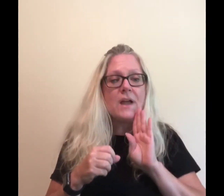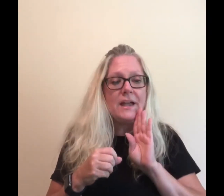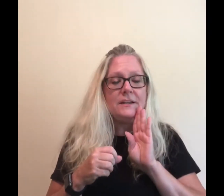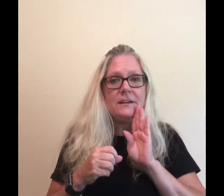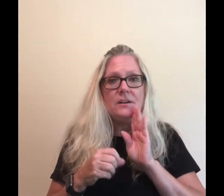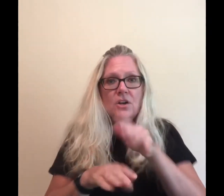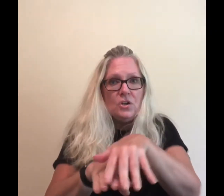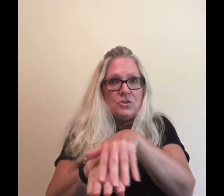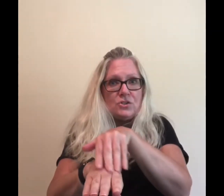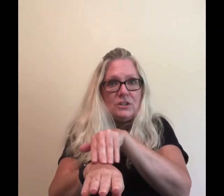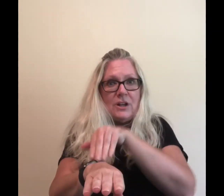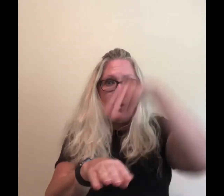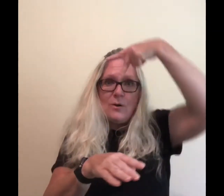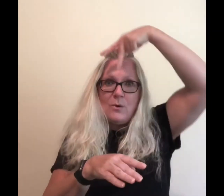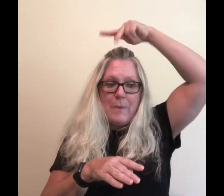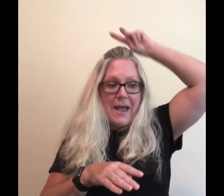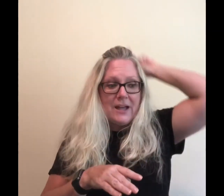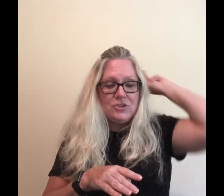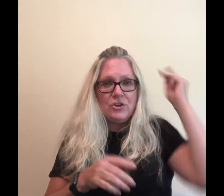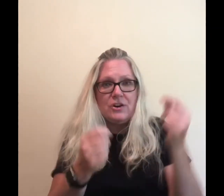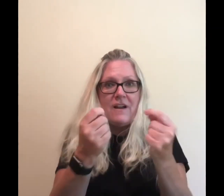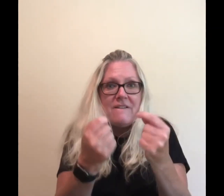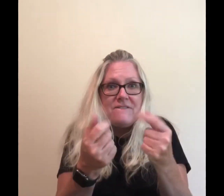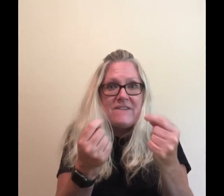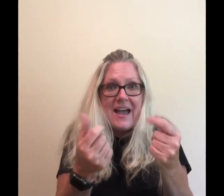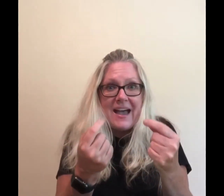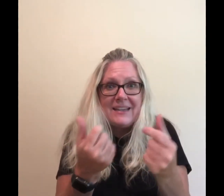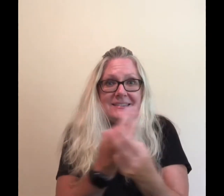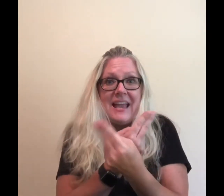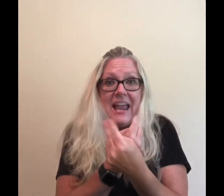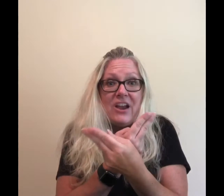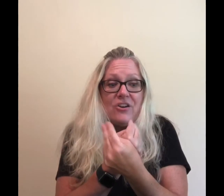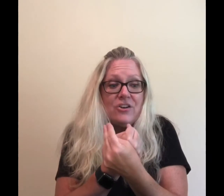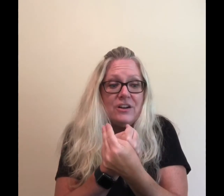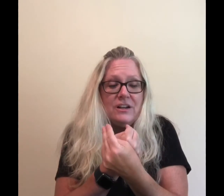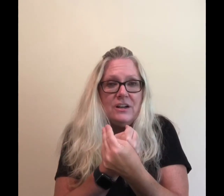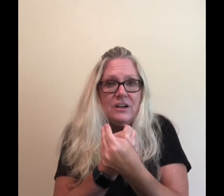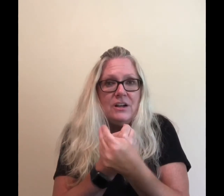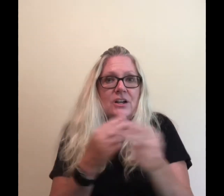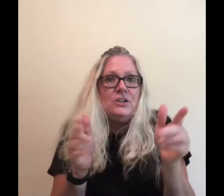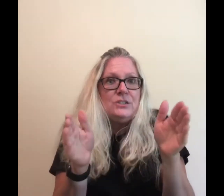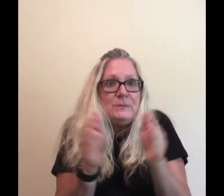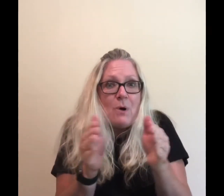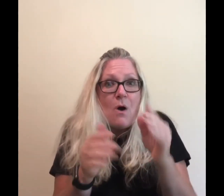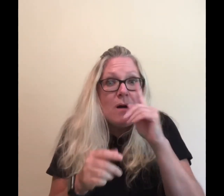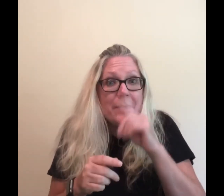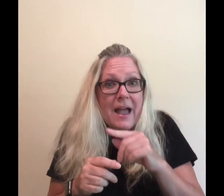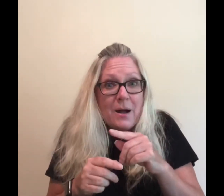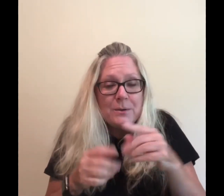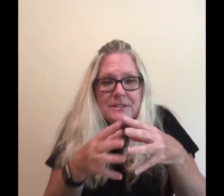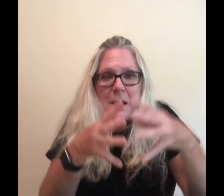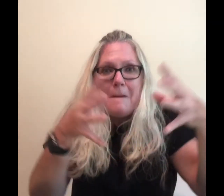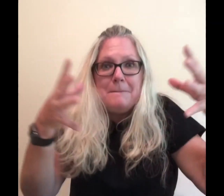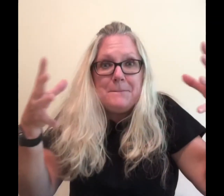wren. Slow badger, fast hare. Small mouse,